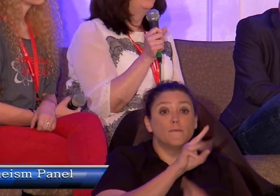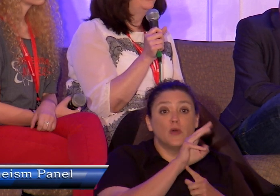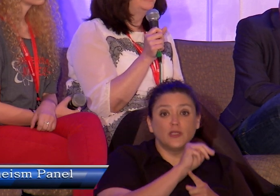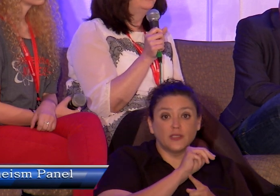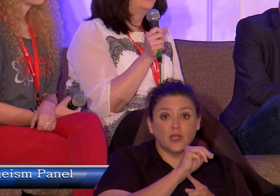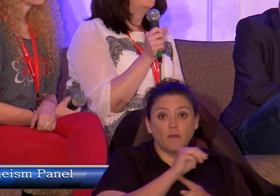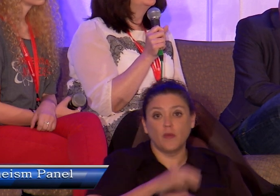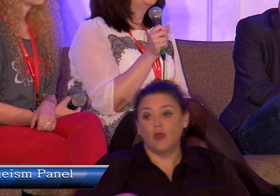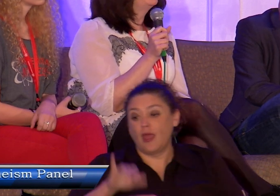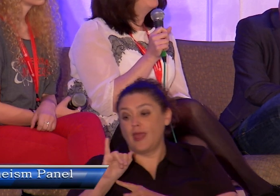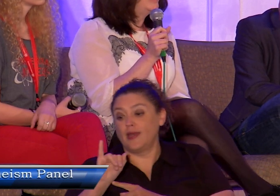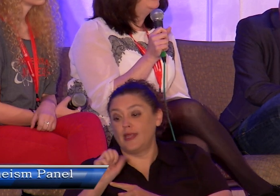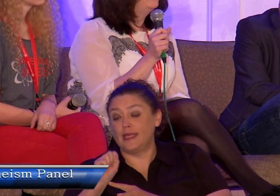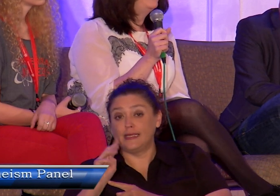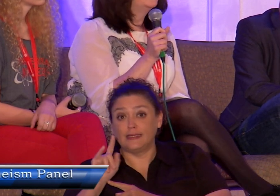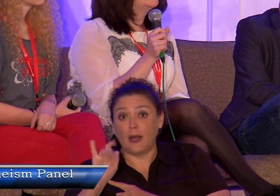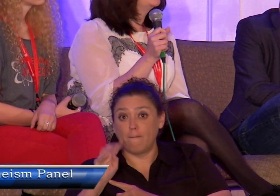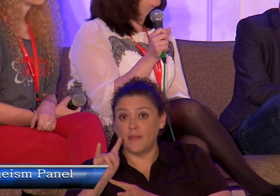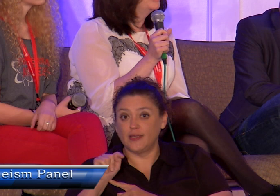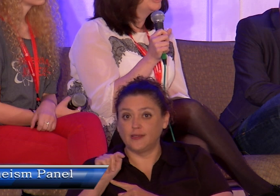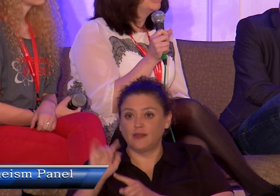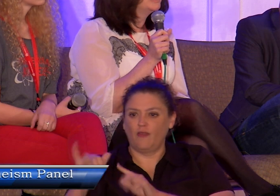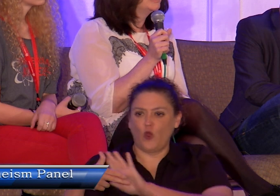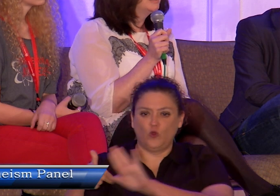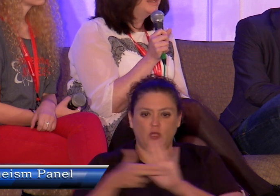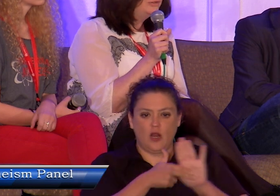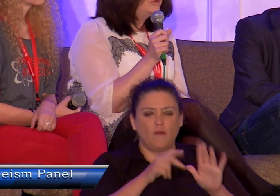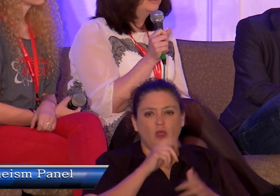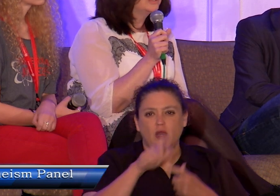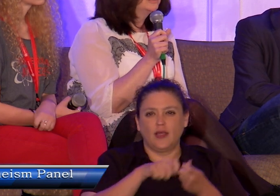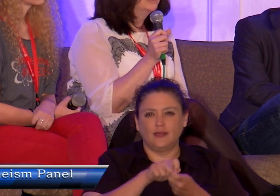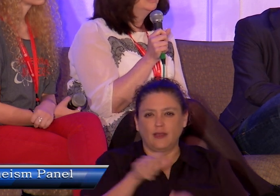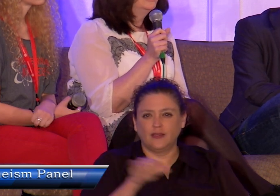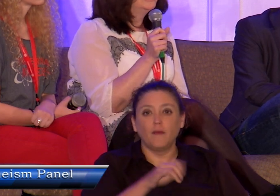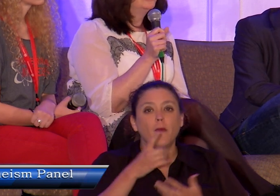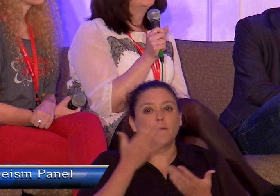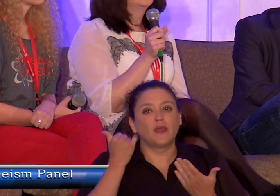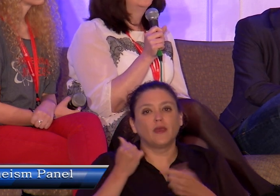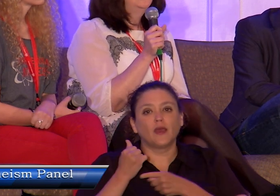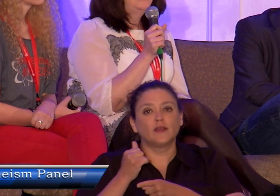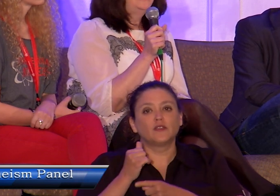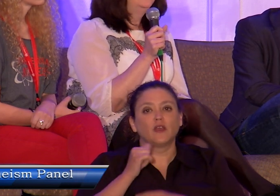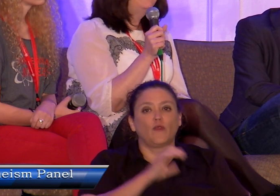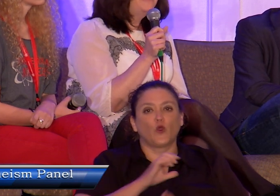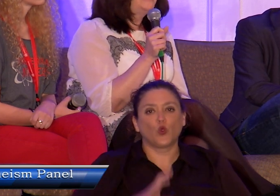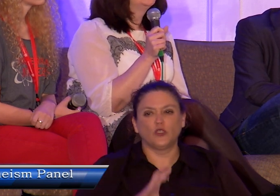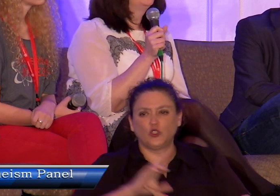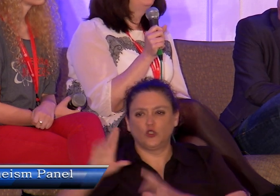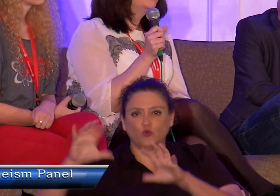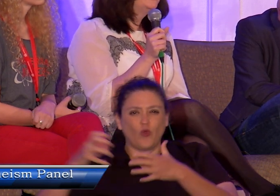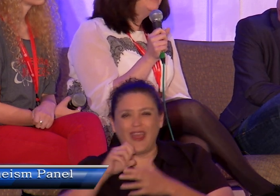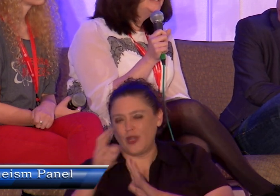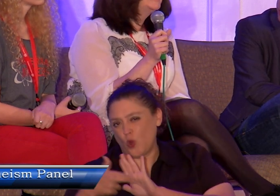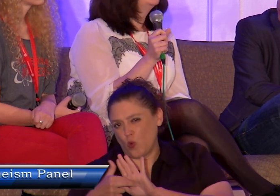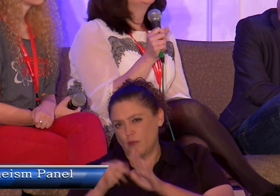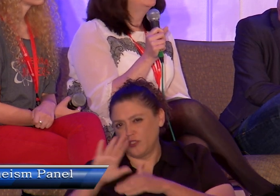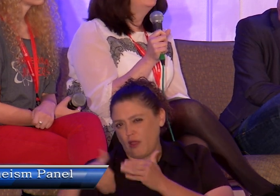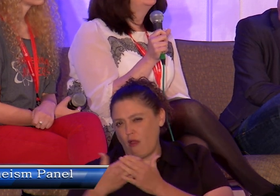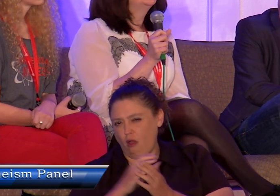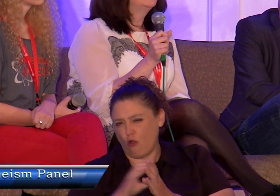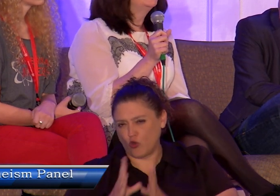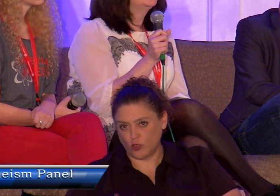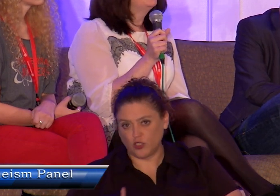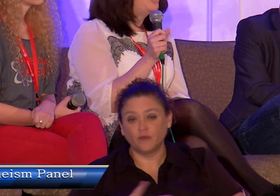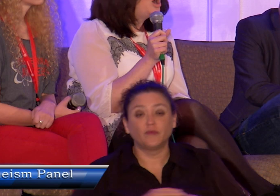that I don't think that the Christian right represents all Christians. They don't. They don't. And in fact, the first victims